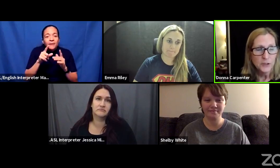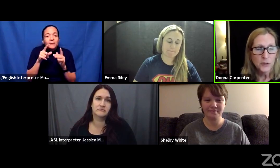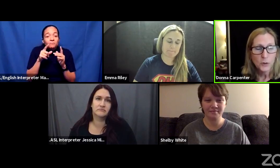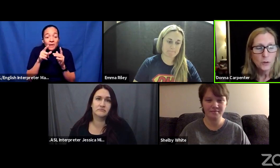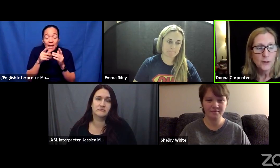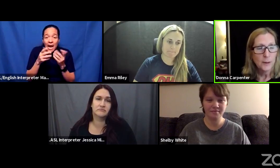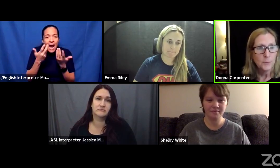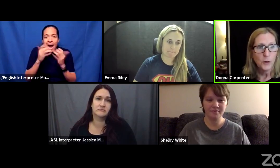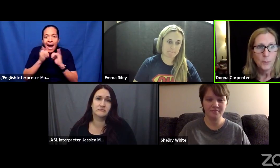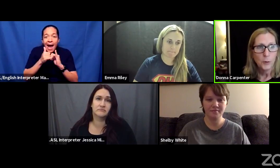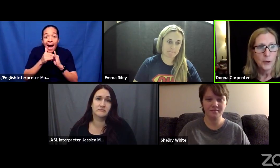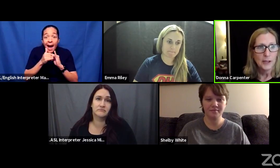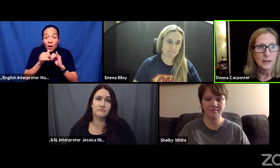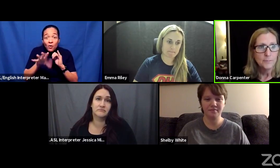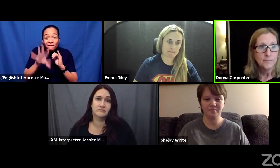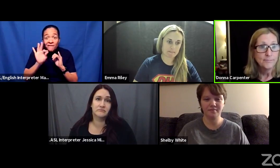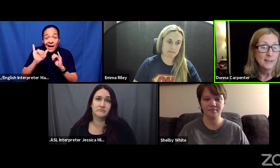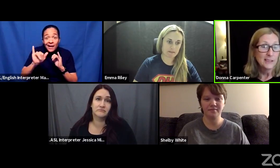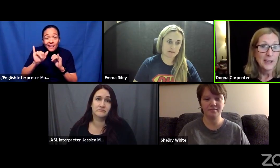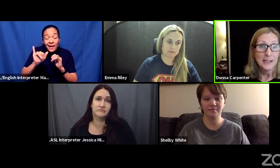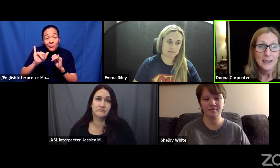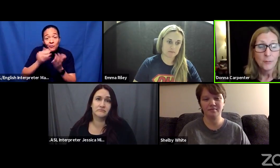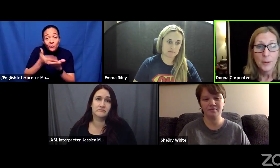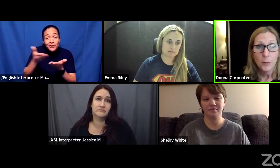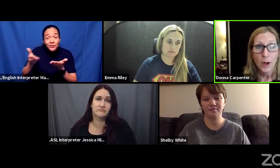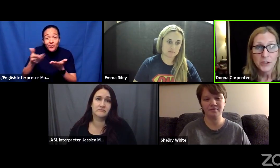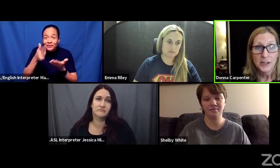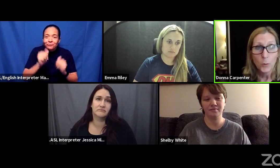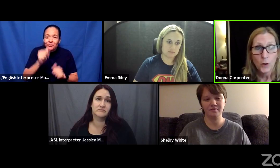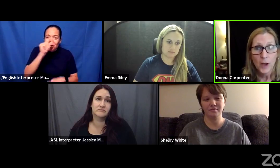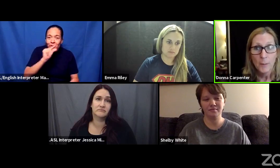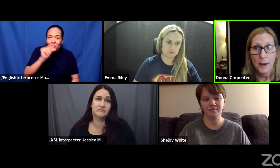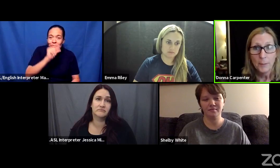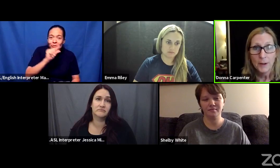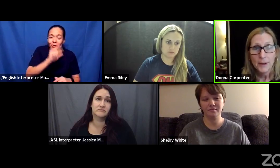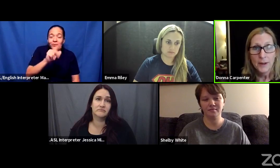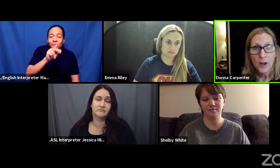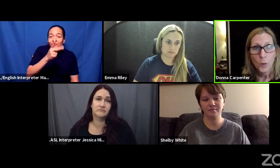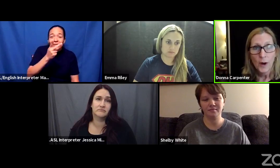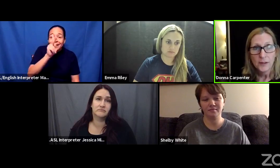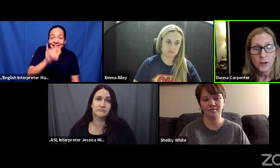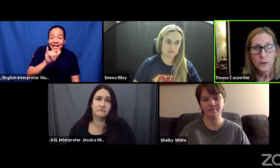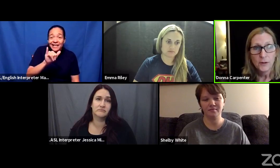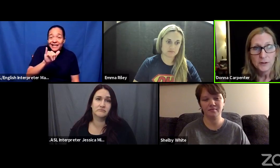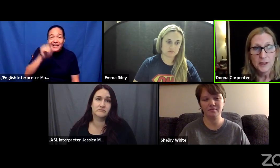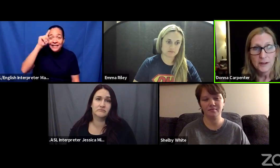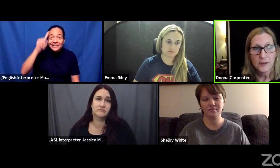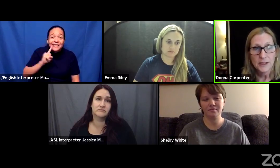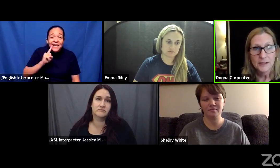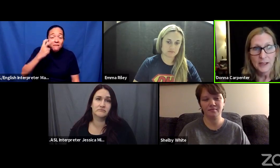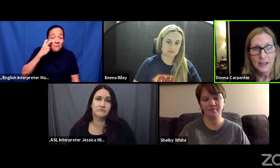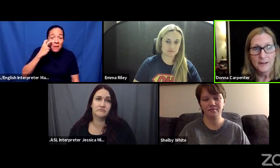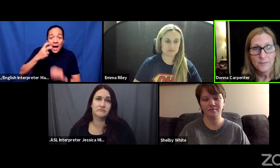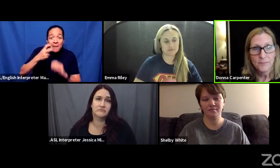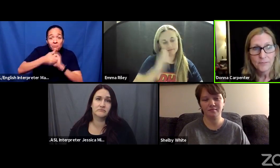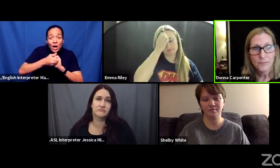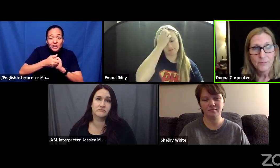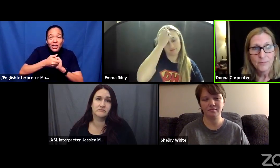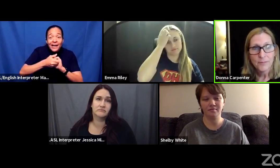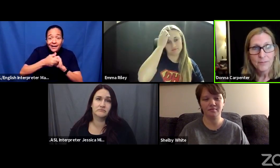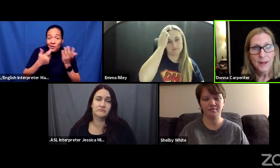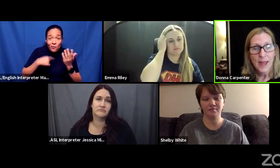find them, just Google them. You can put in Kentucky Deafblind Project and we'll come up. We're at the University of